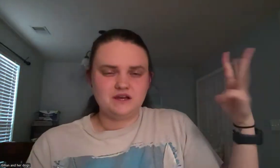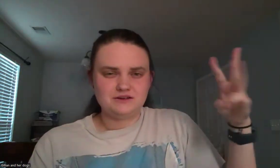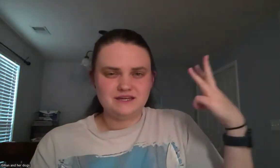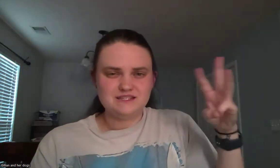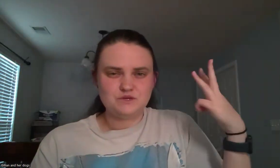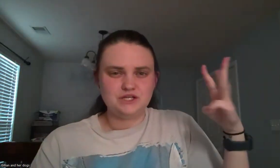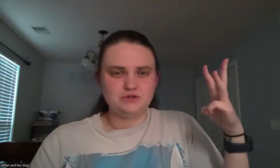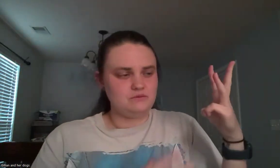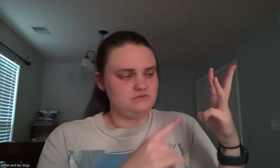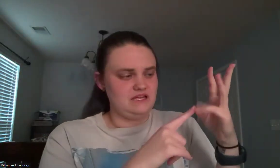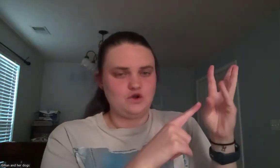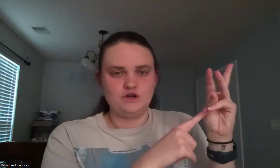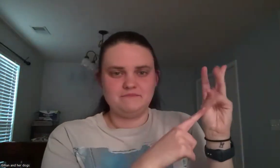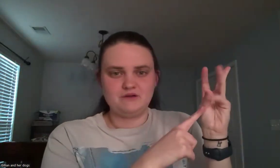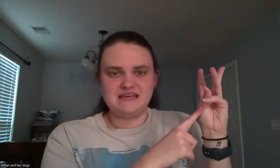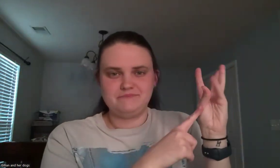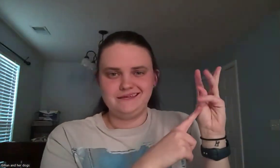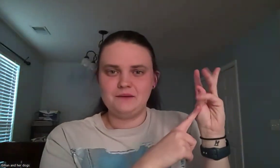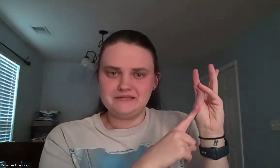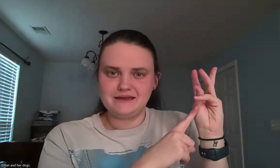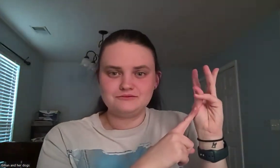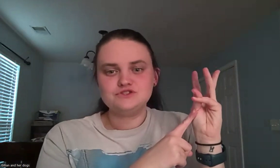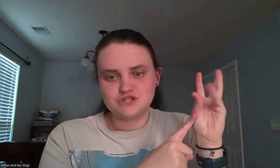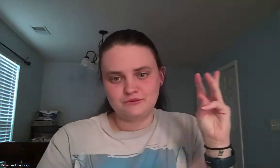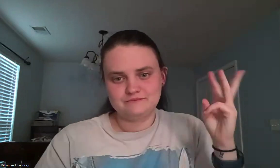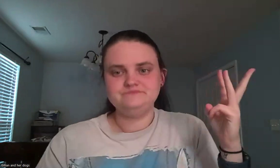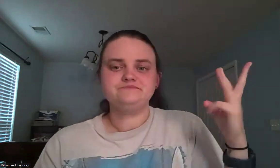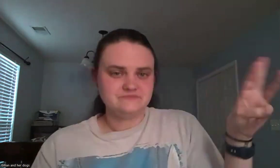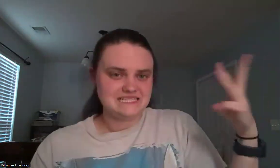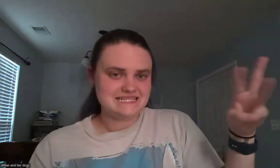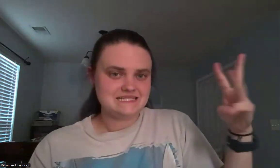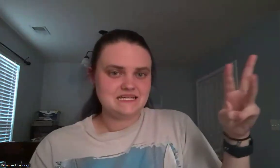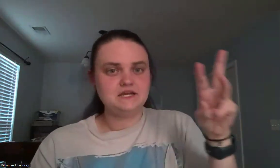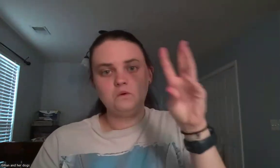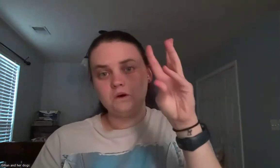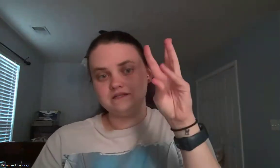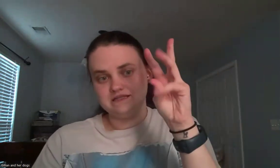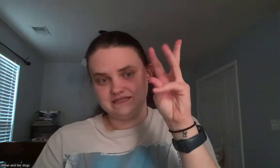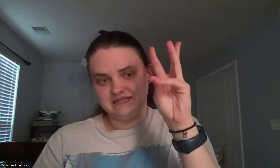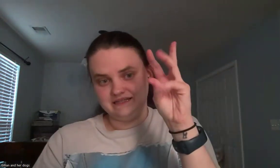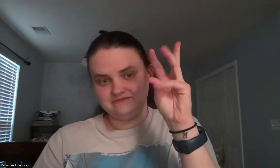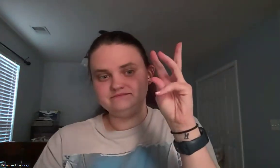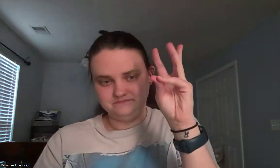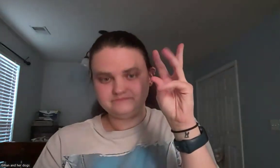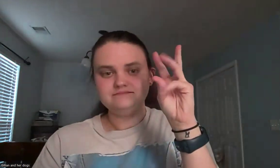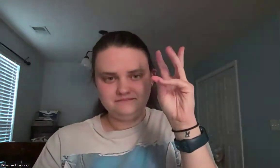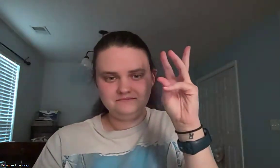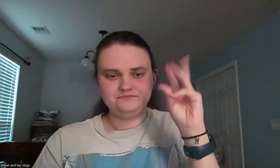younger kids when it's hard to bounce that pinky up and down. So 16 or 16.